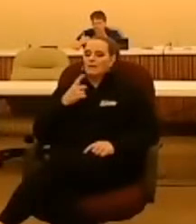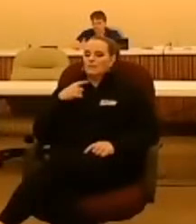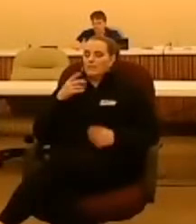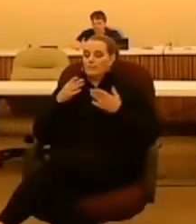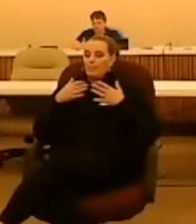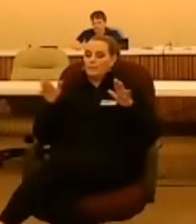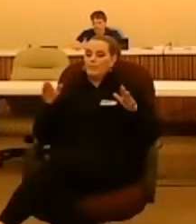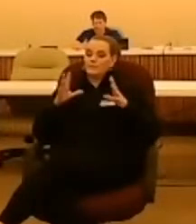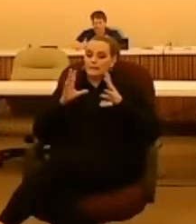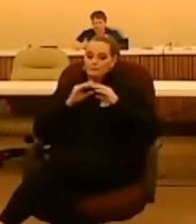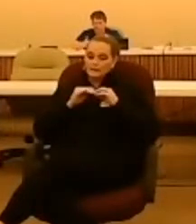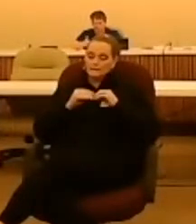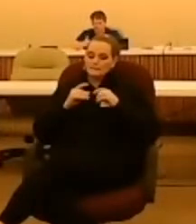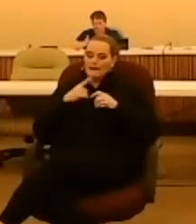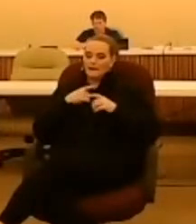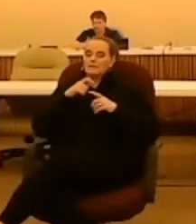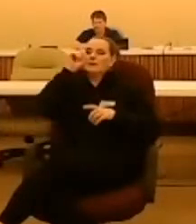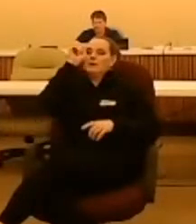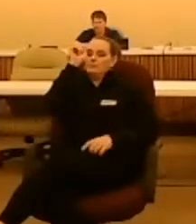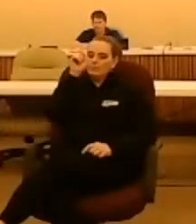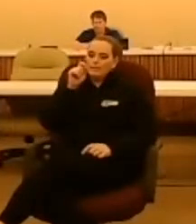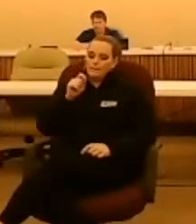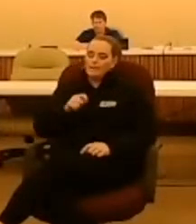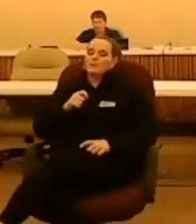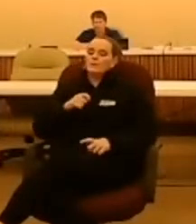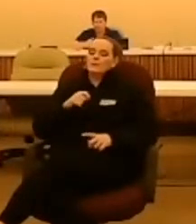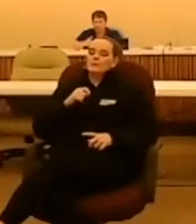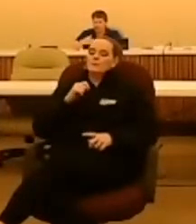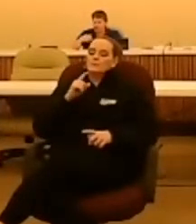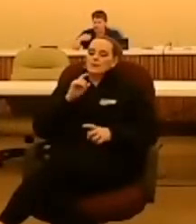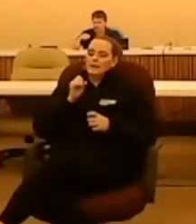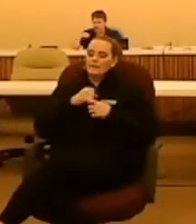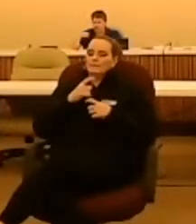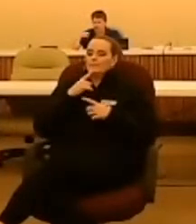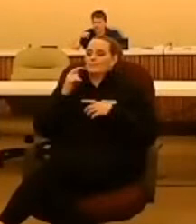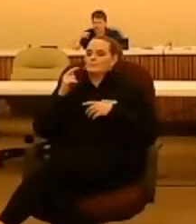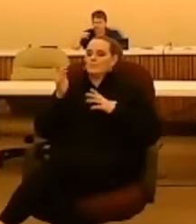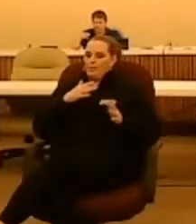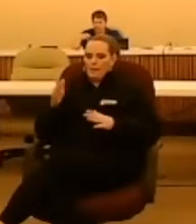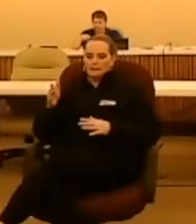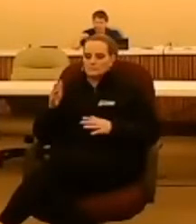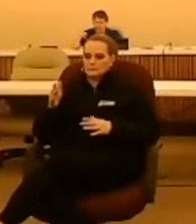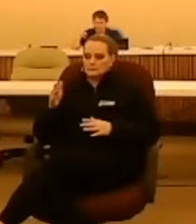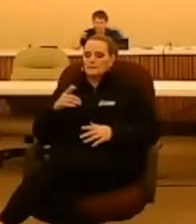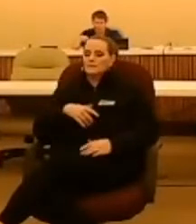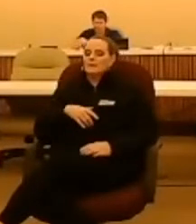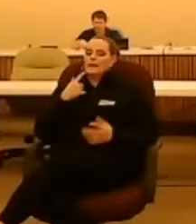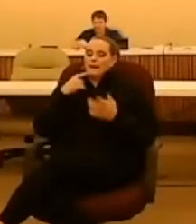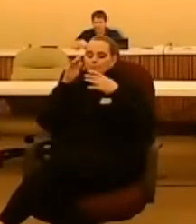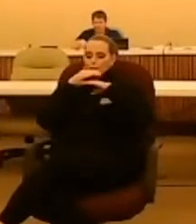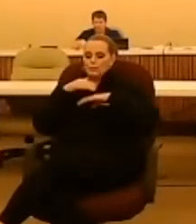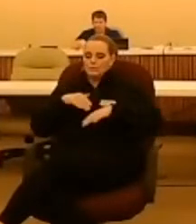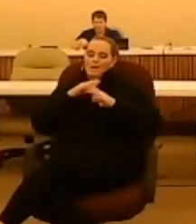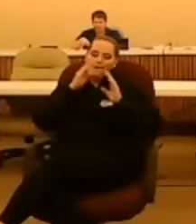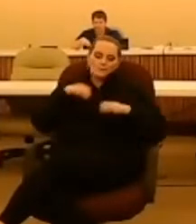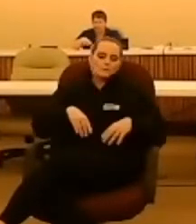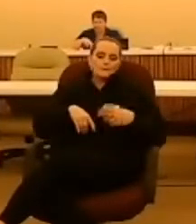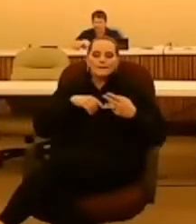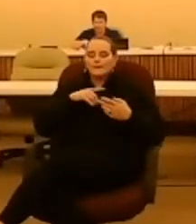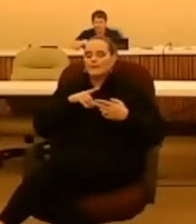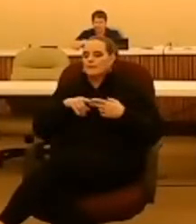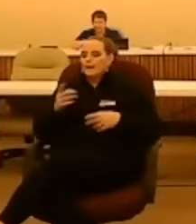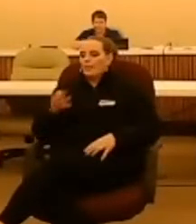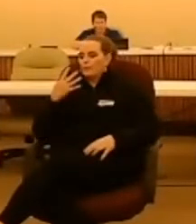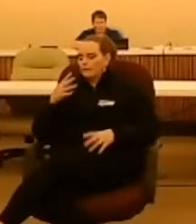and bulletized what the intent was in terms of the breakdown of housing. There were